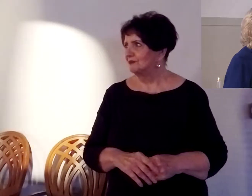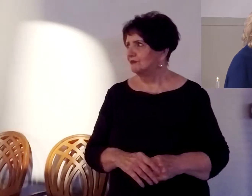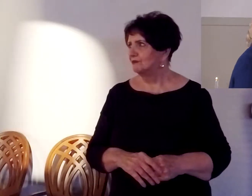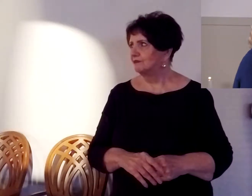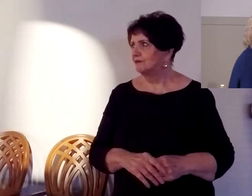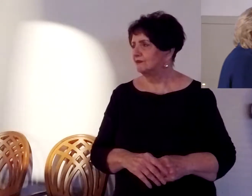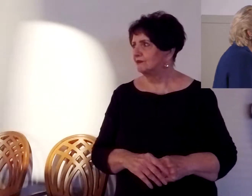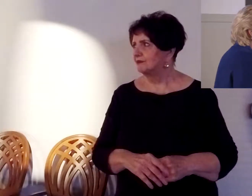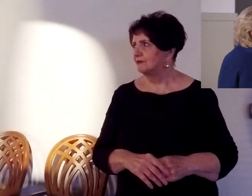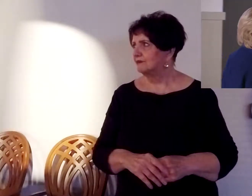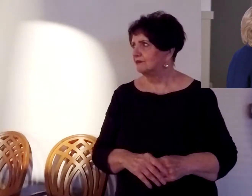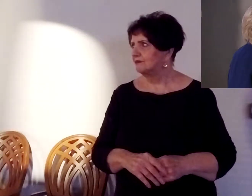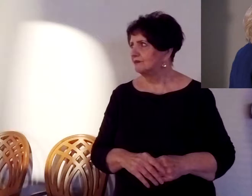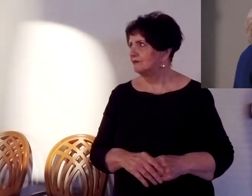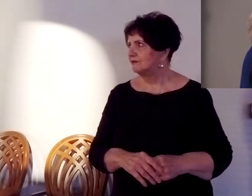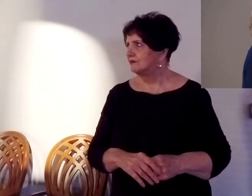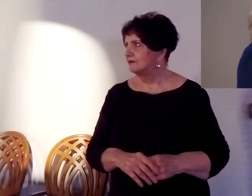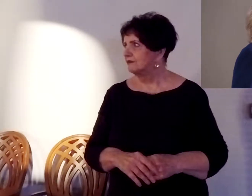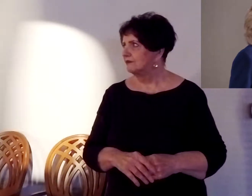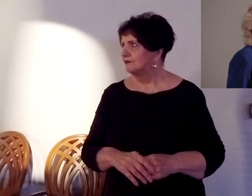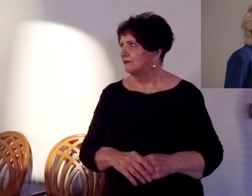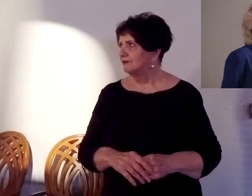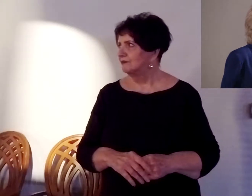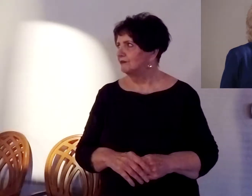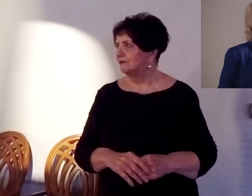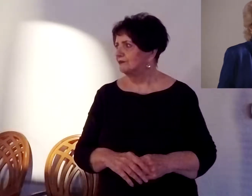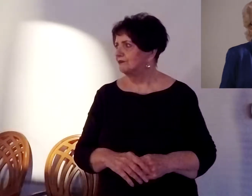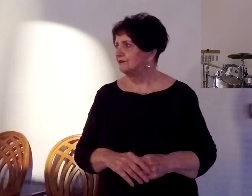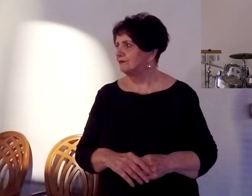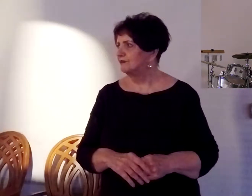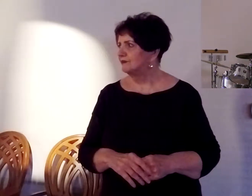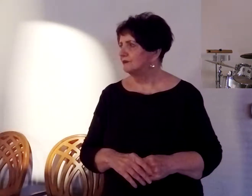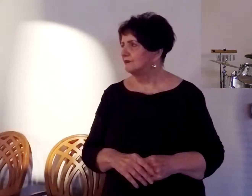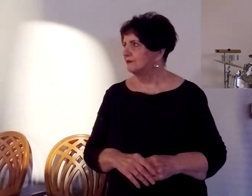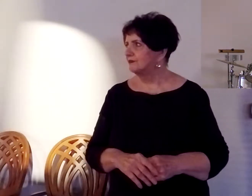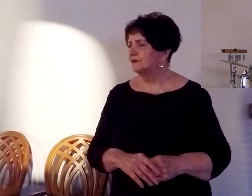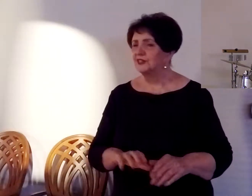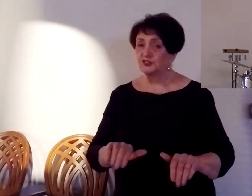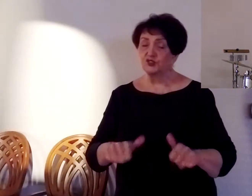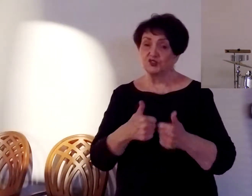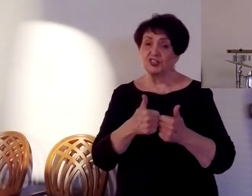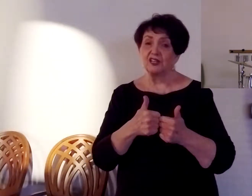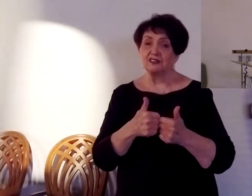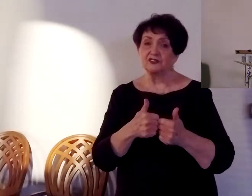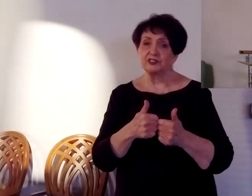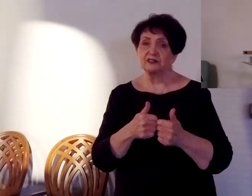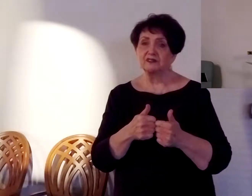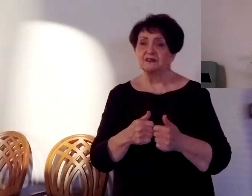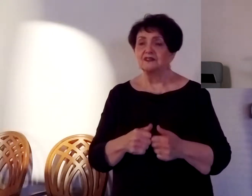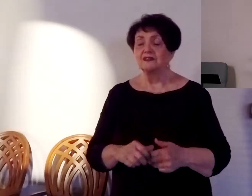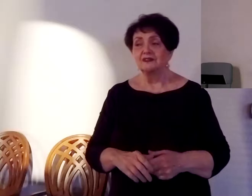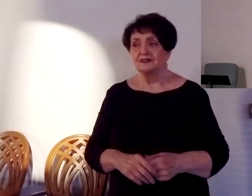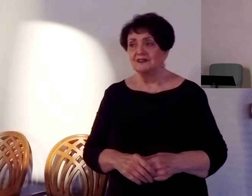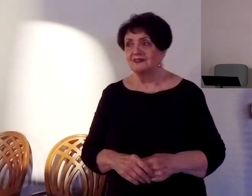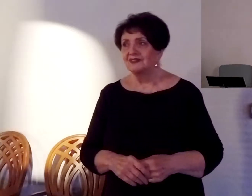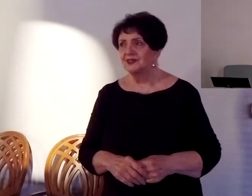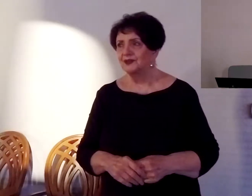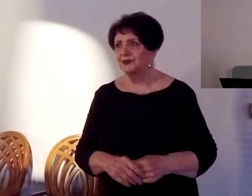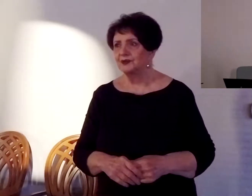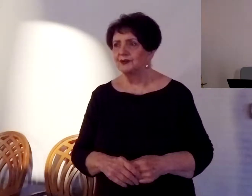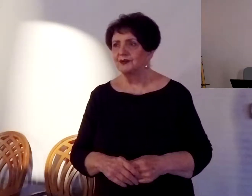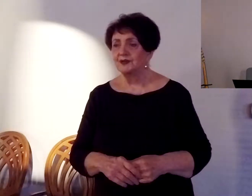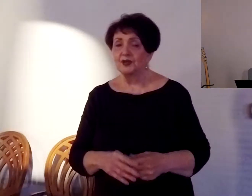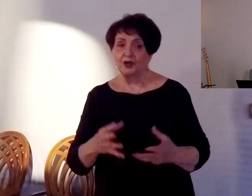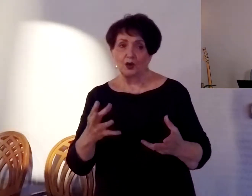So I don't, so not, you know, it's always so challenging to draw an analogy. And so I would like for